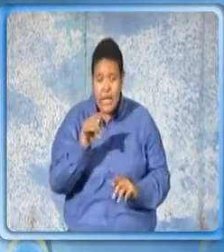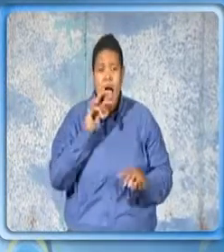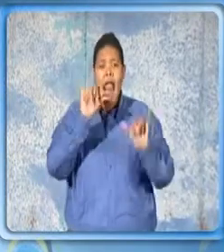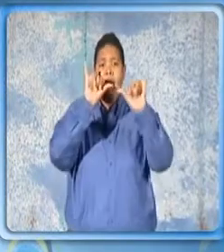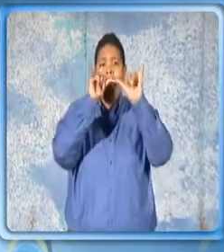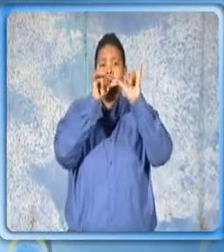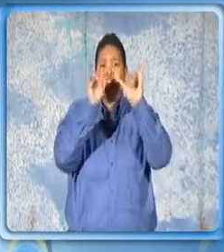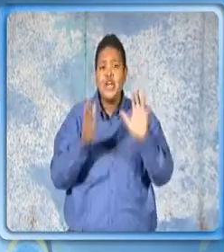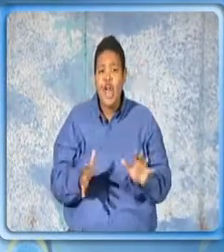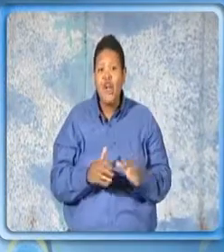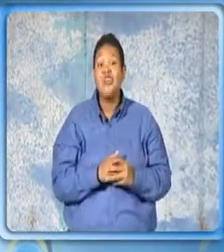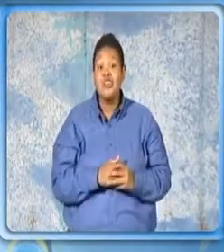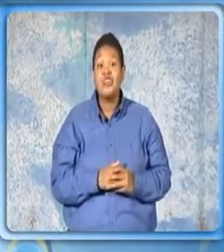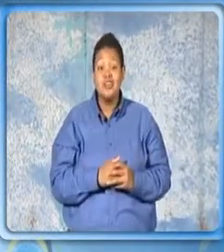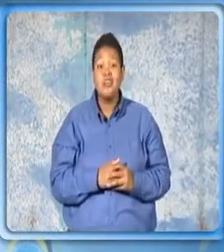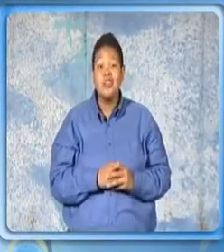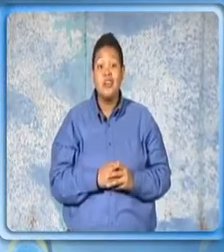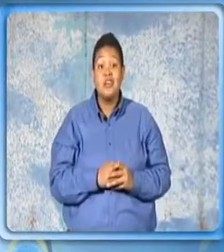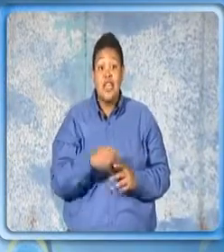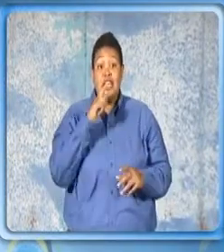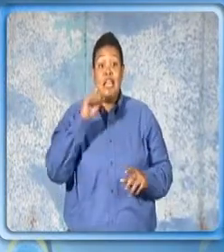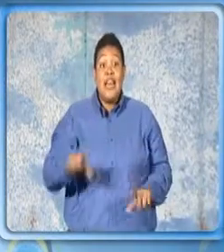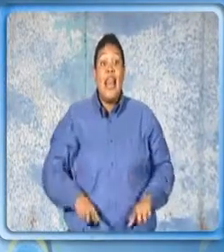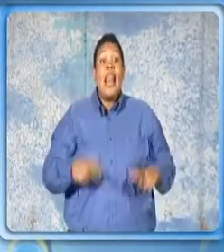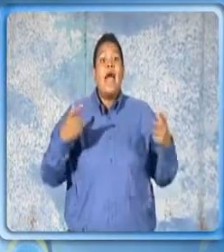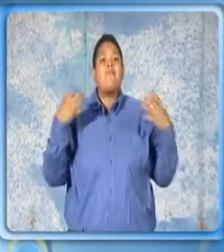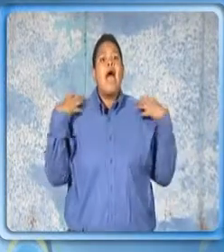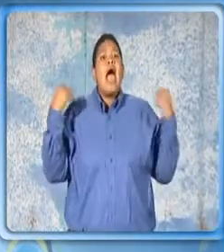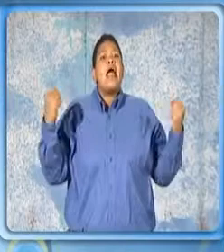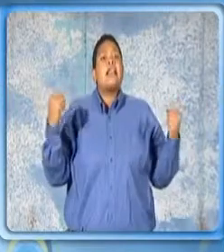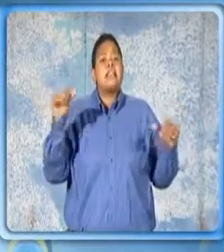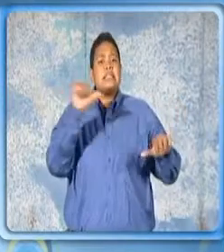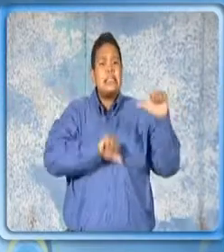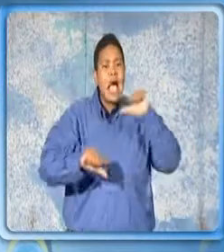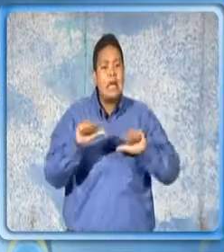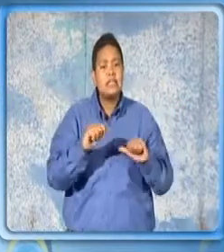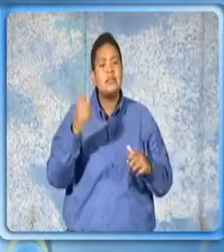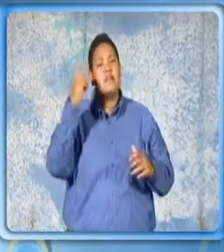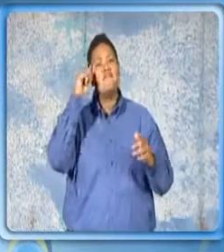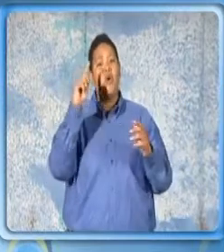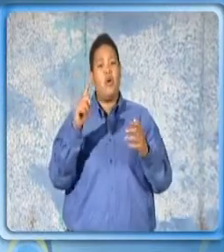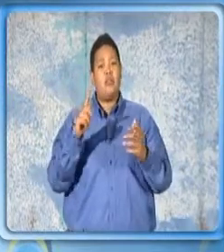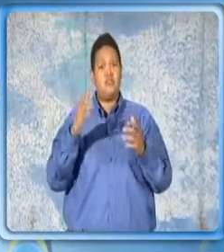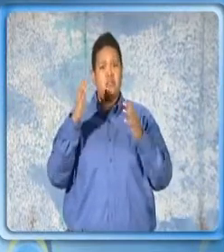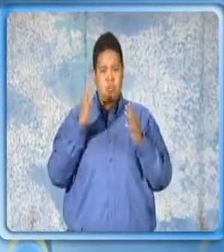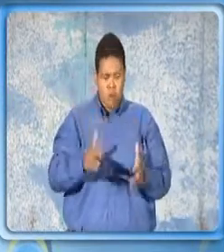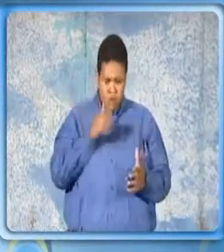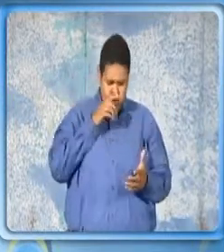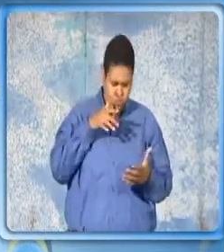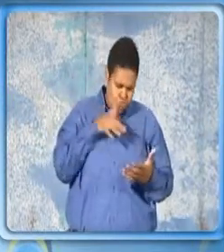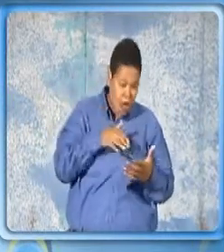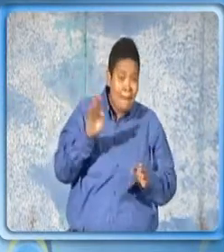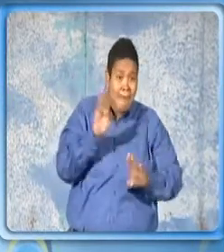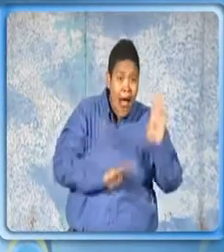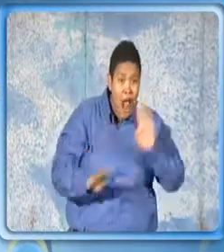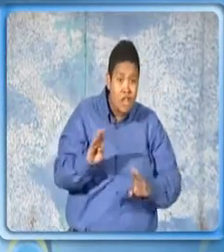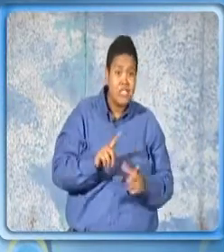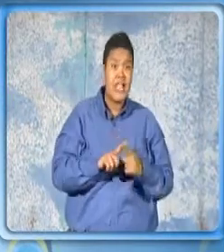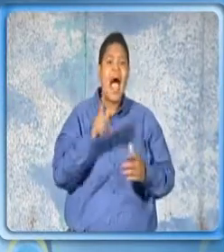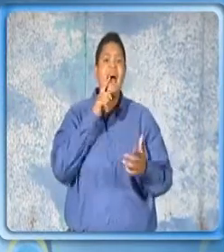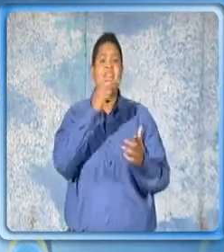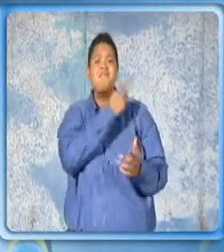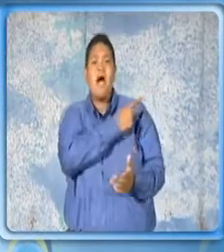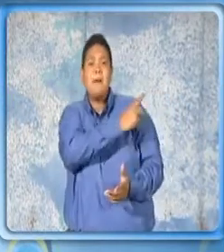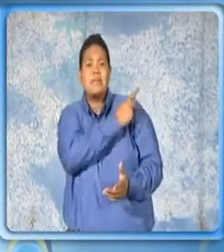engineers. In the life and health sciences, as forensic scientists, biologists, and pharmacists.